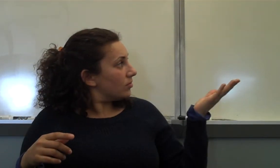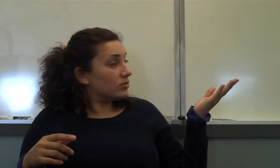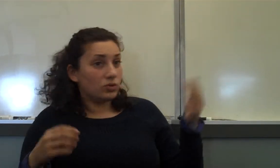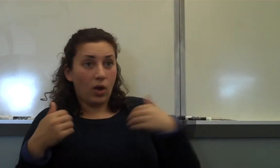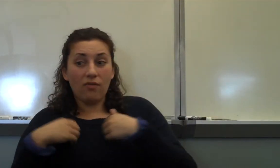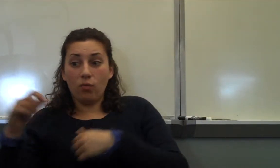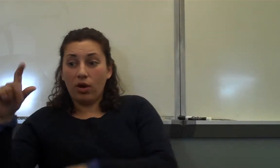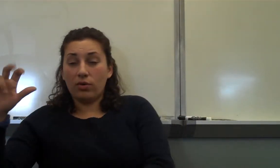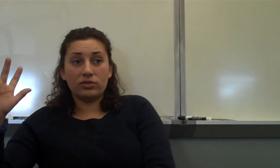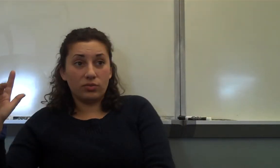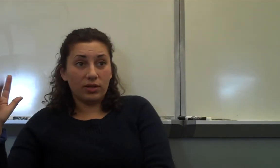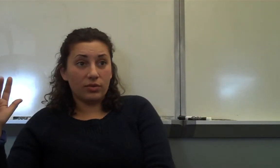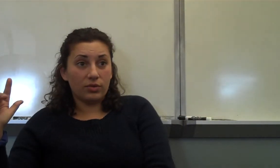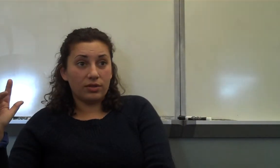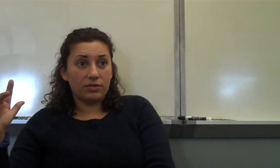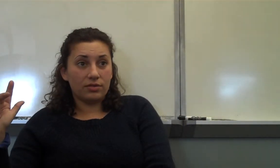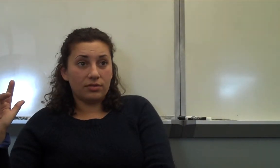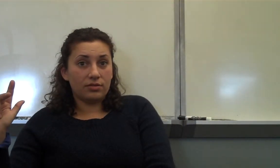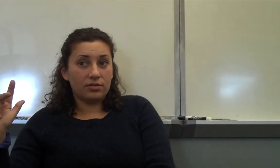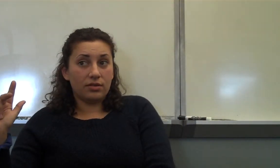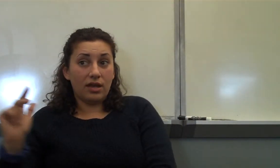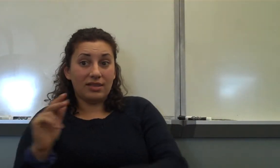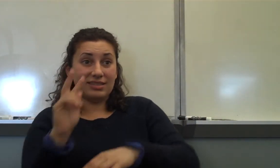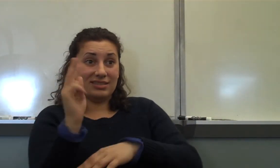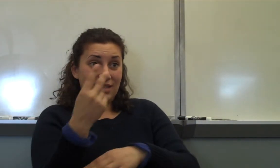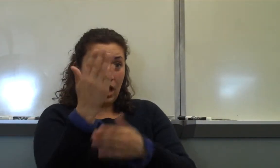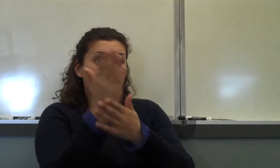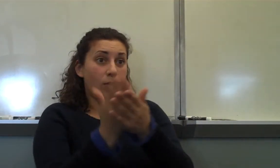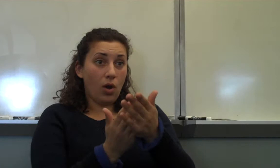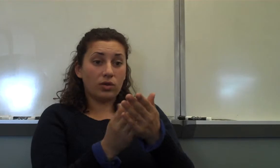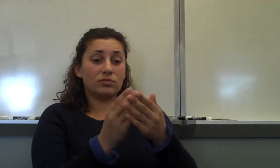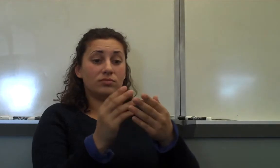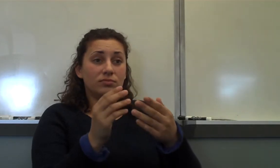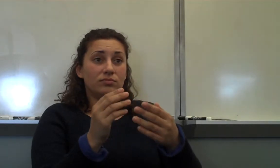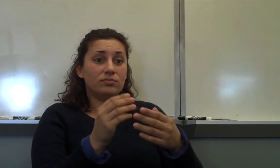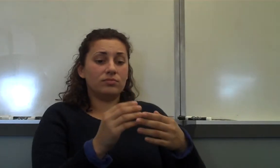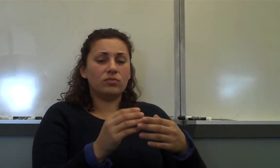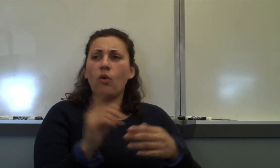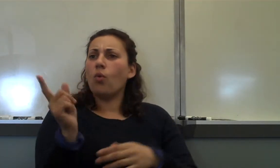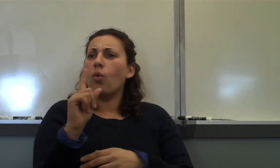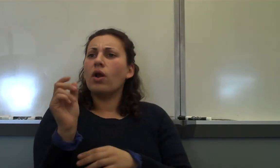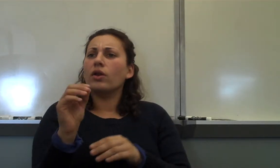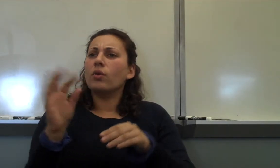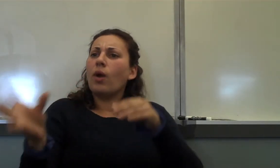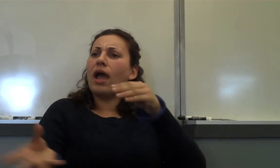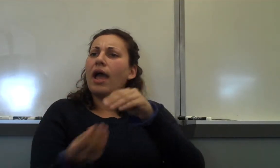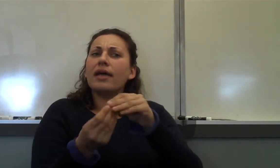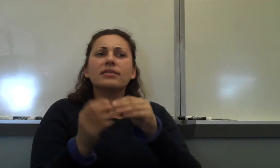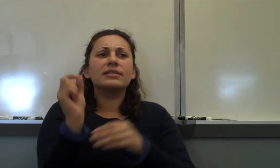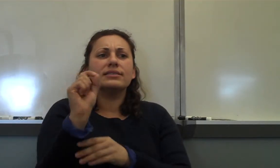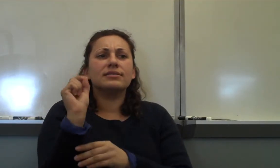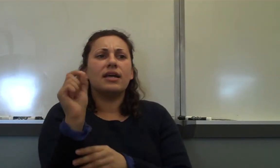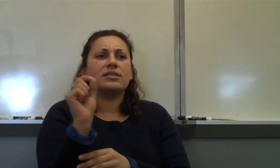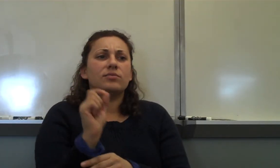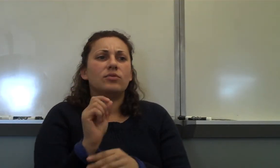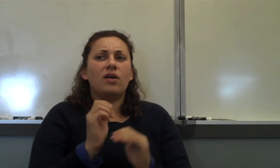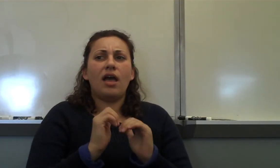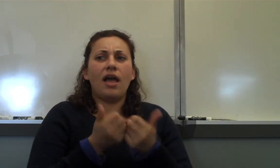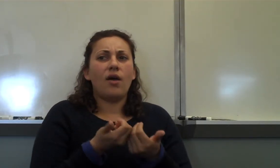123, and then the second part of the problem is to figure out where to put the decimal point. And you figure that out by taking